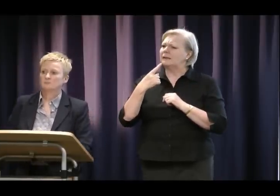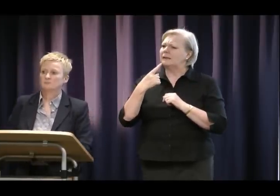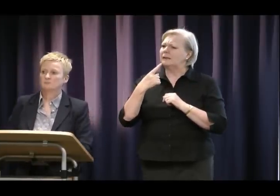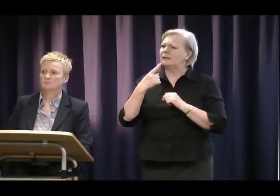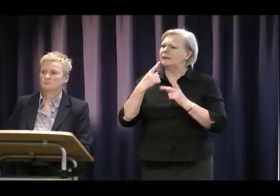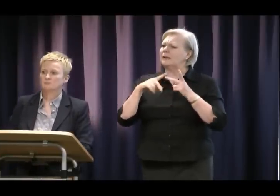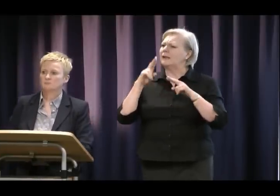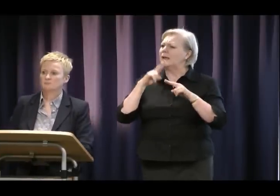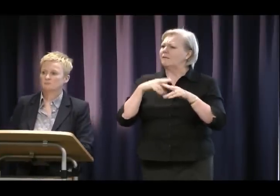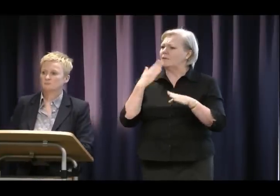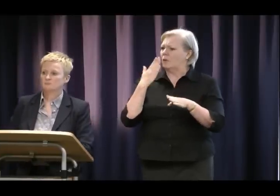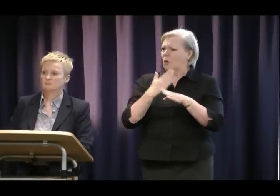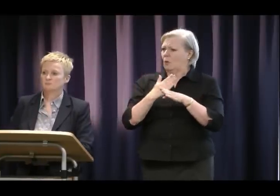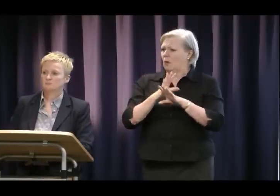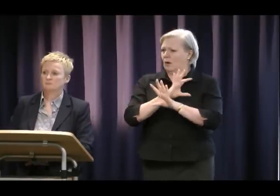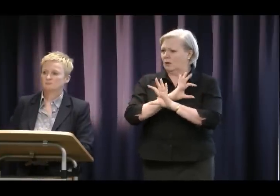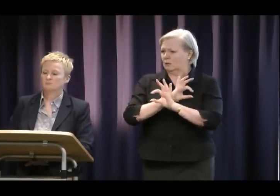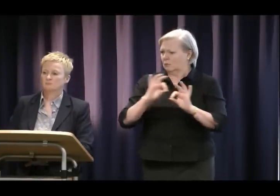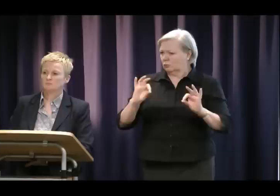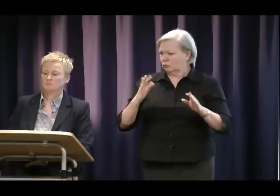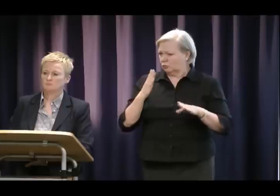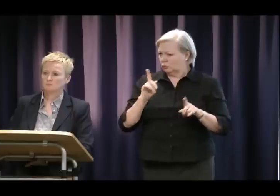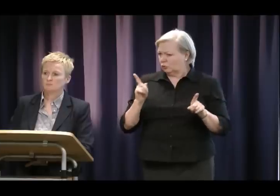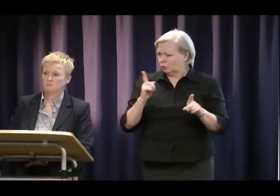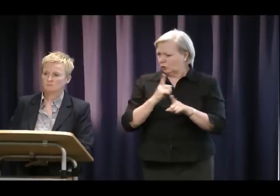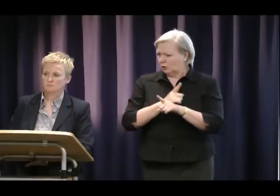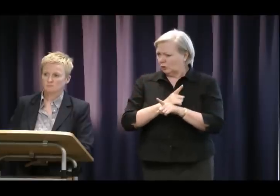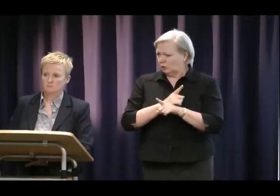Z-E-D. You mentioned that